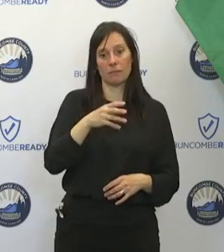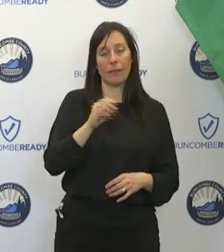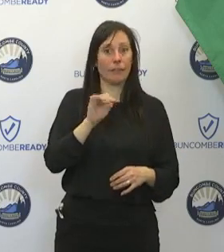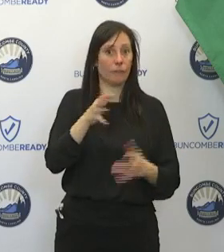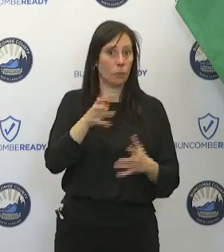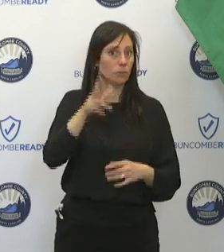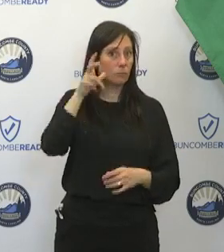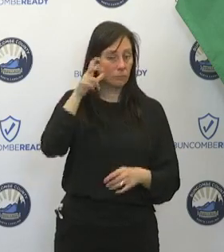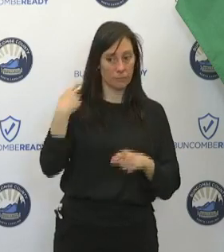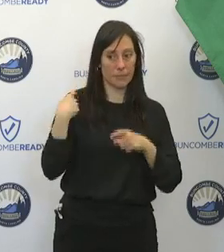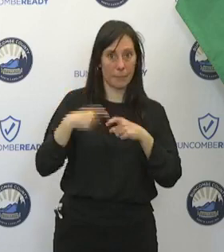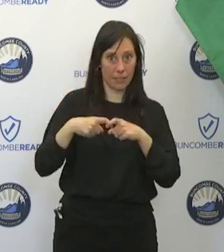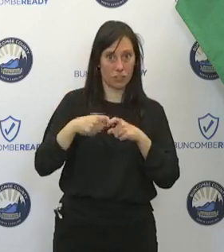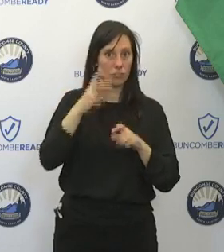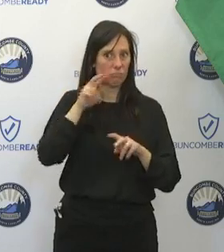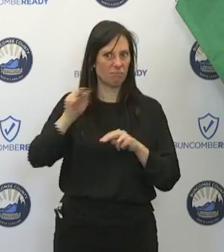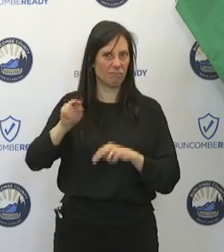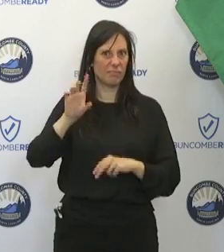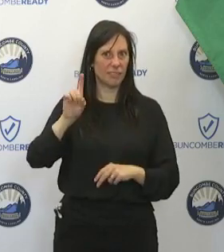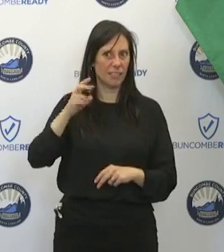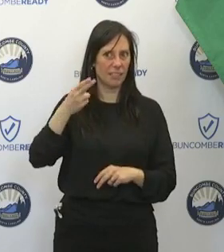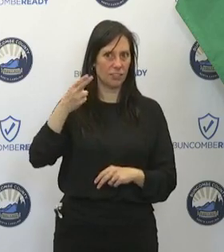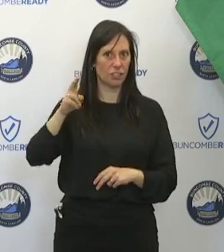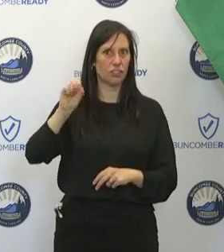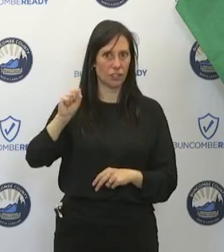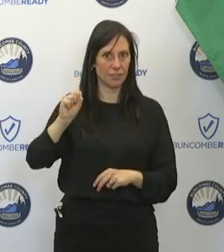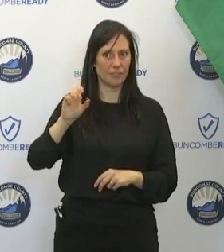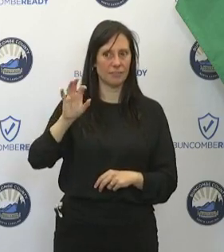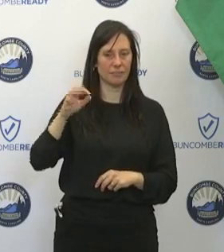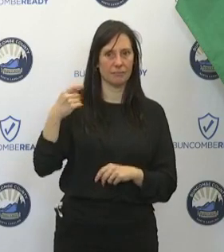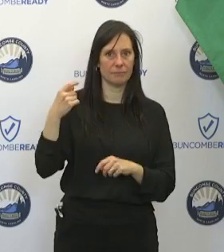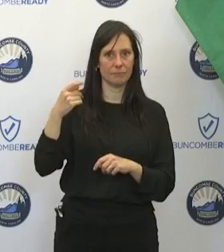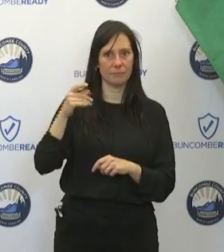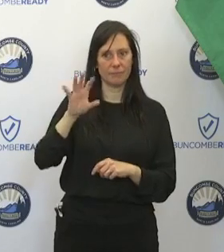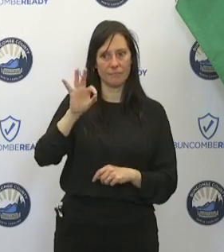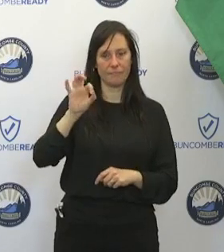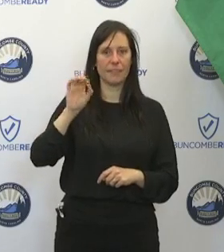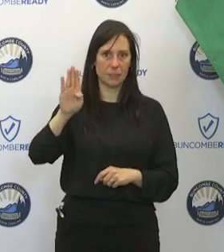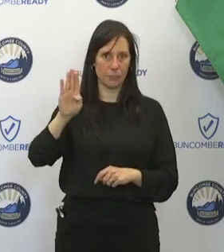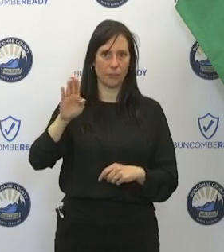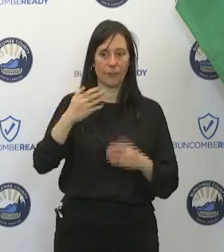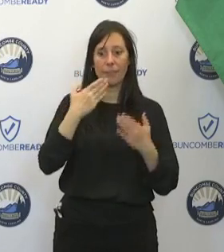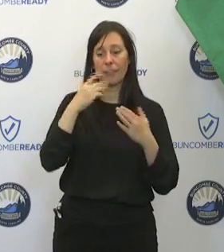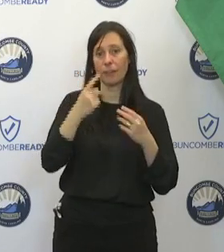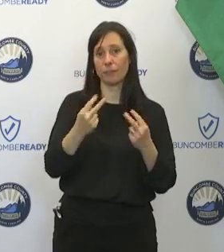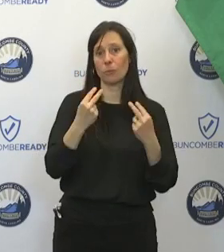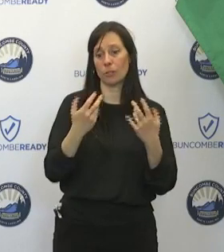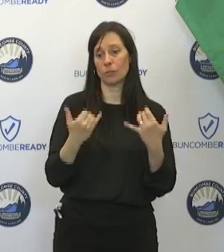Facebook page. Thank you for tuning in to today's community update. Stay safe.